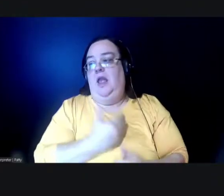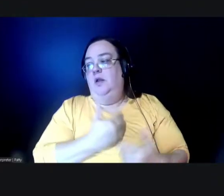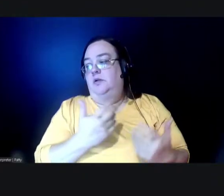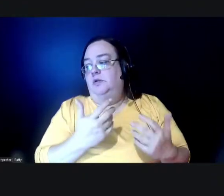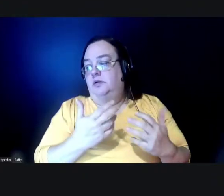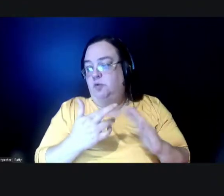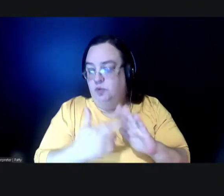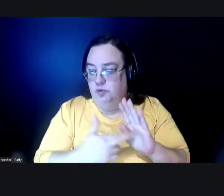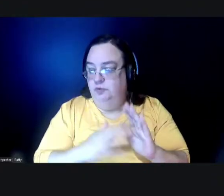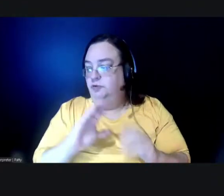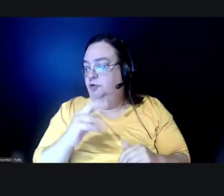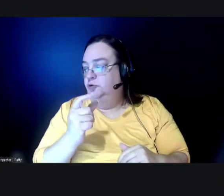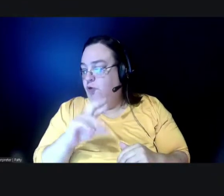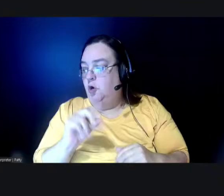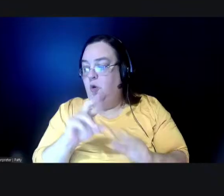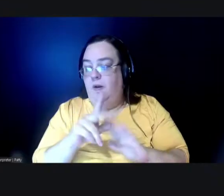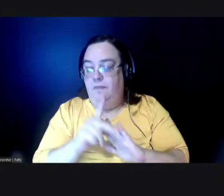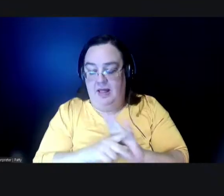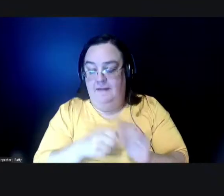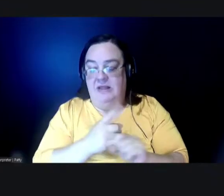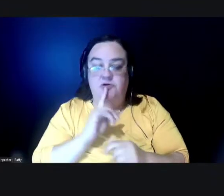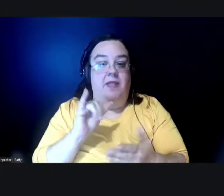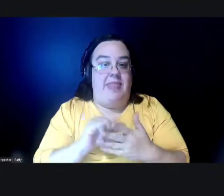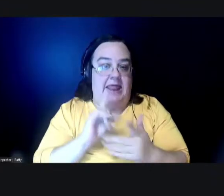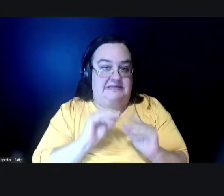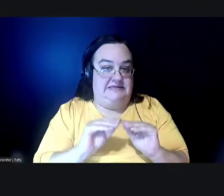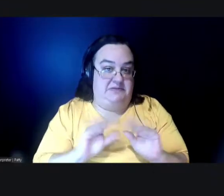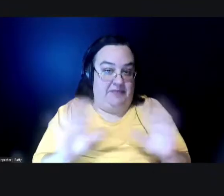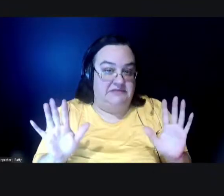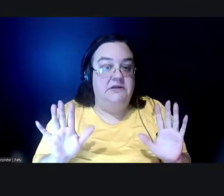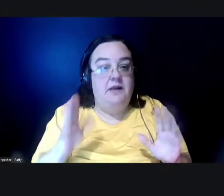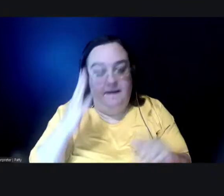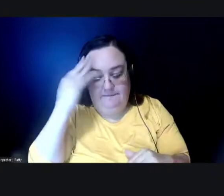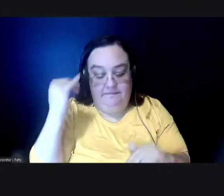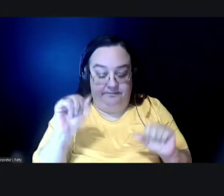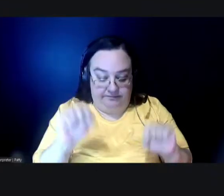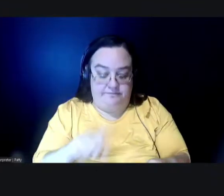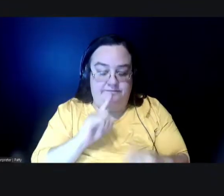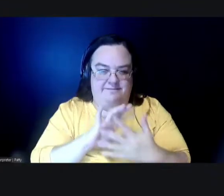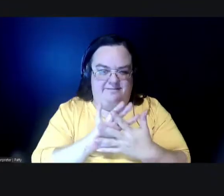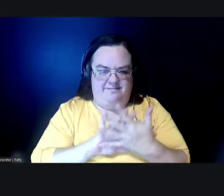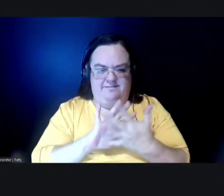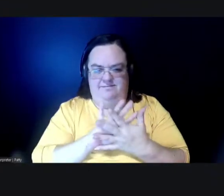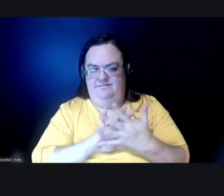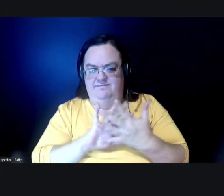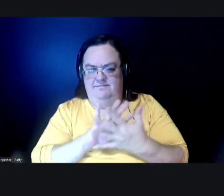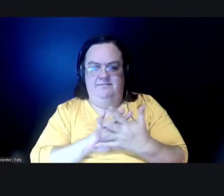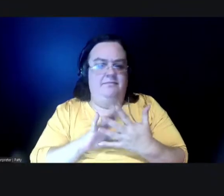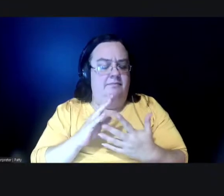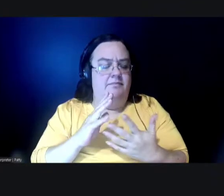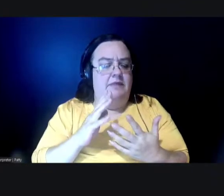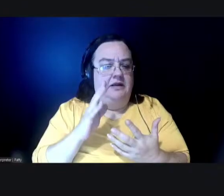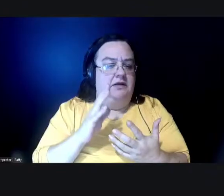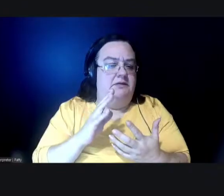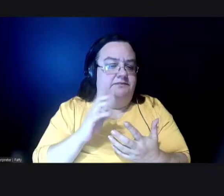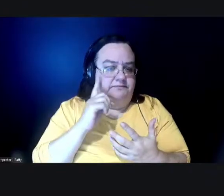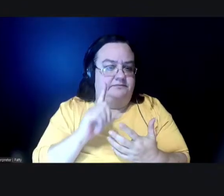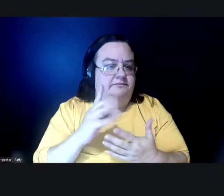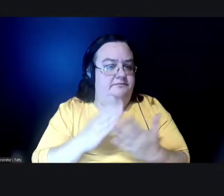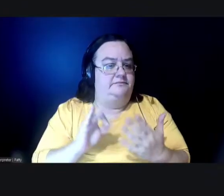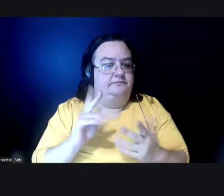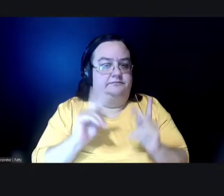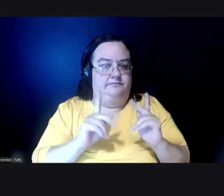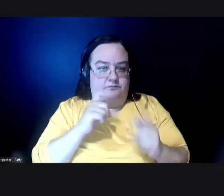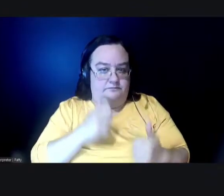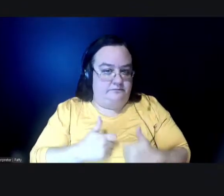policy, whatever, to make sure that it's explicit, because it can be confusing for some of our residents as